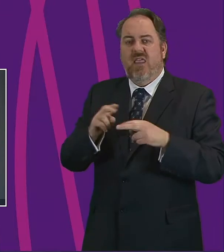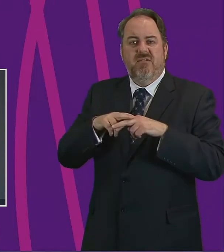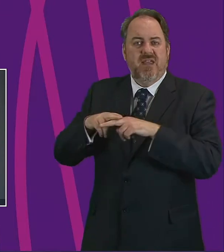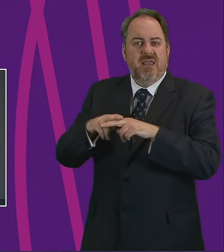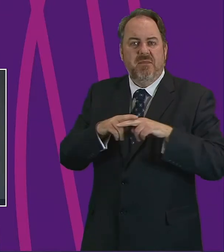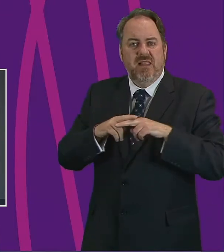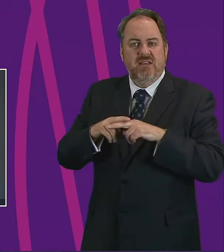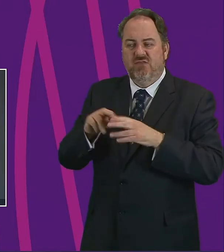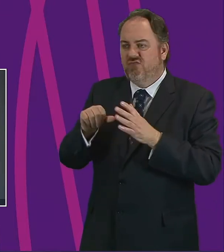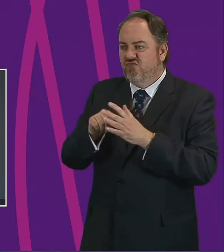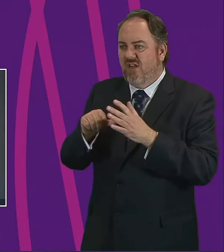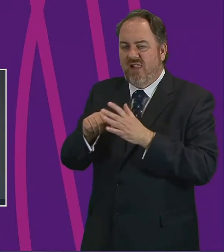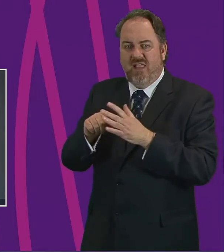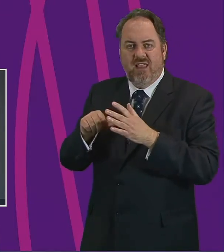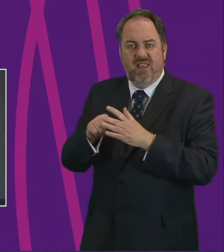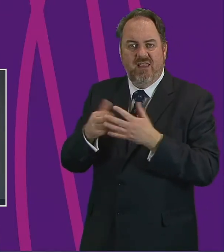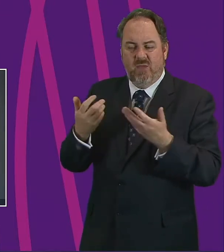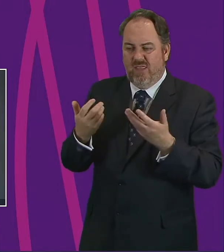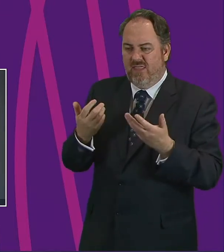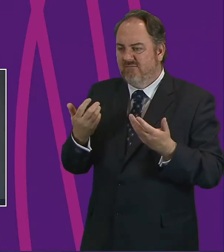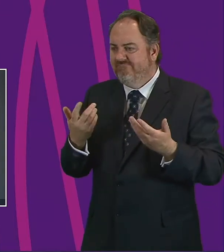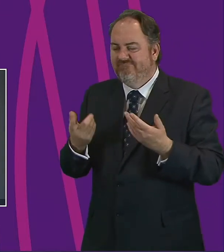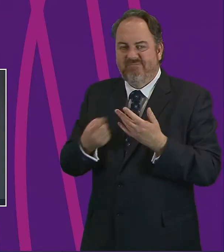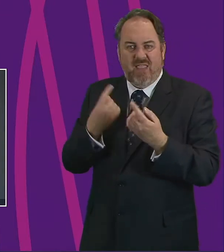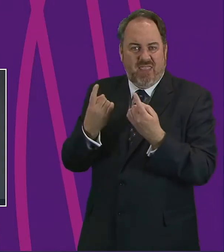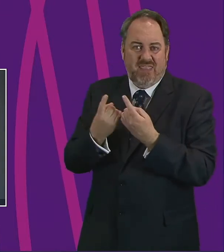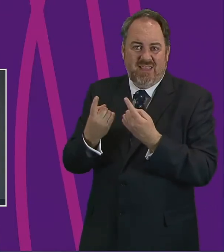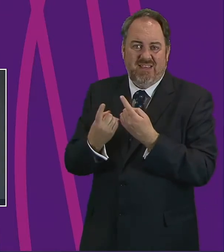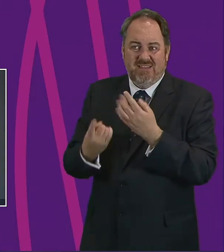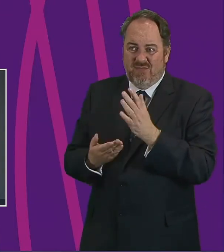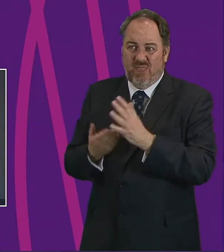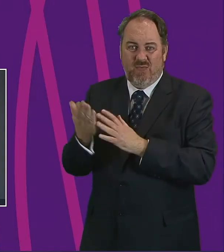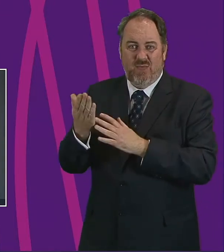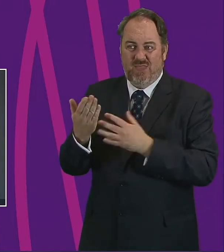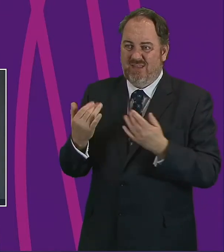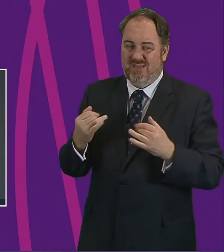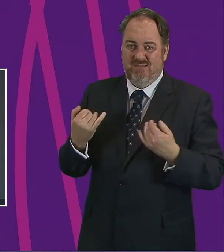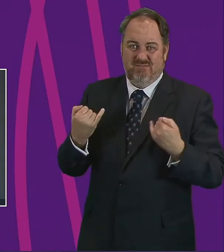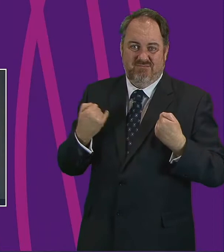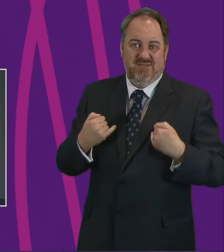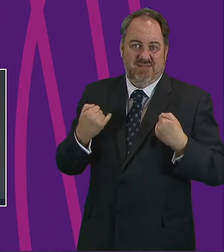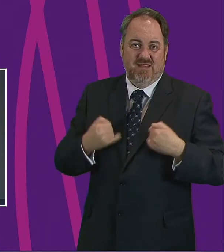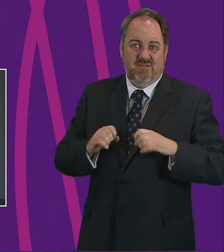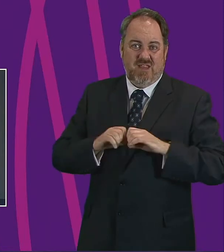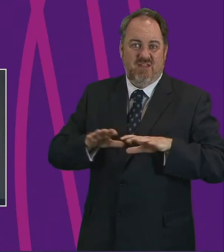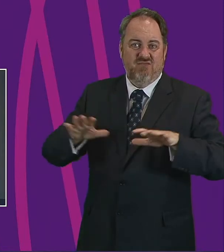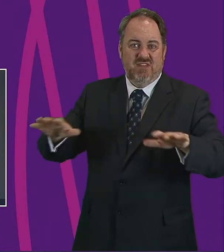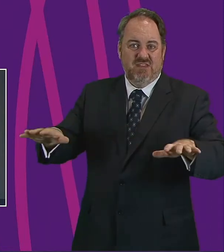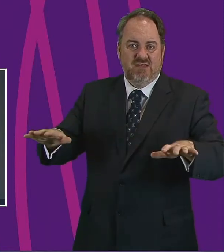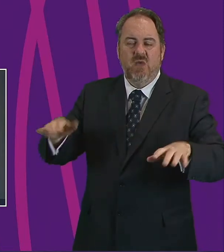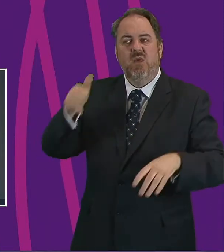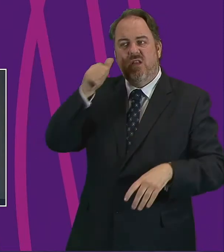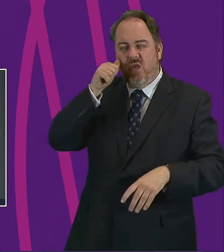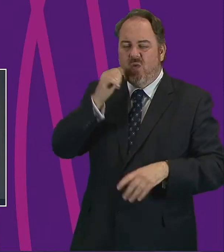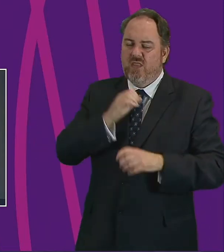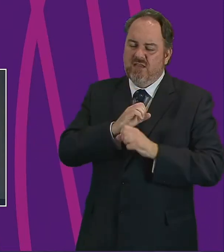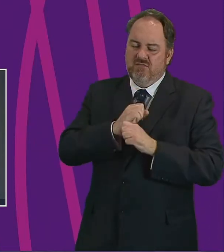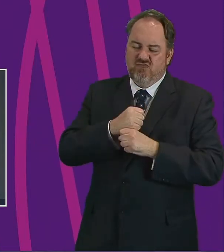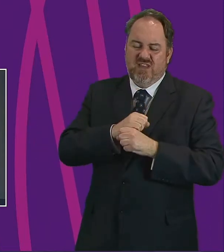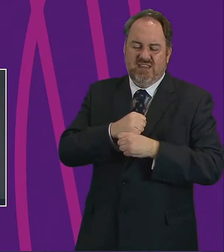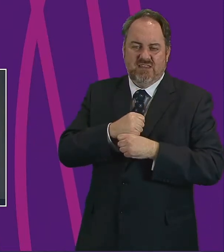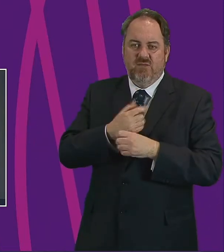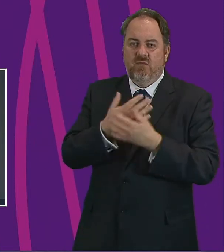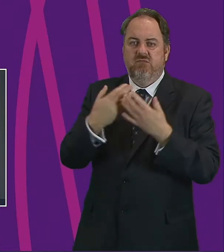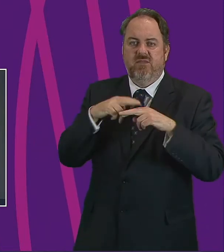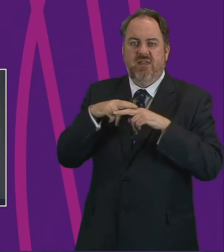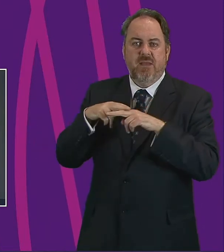sure, during this pandemic, puts significant strain on families. So I give them the commitment that we